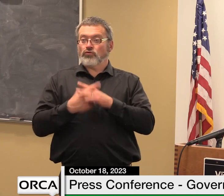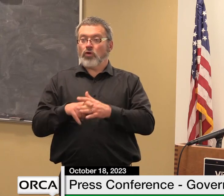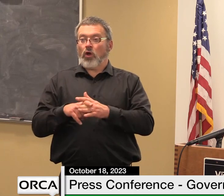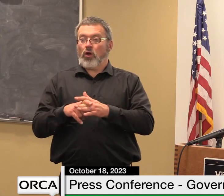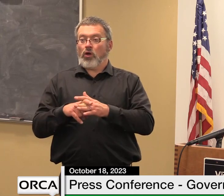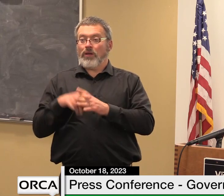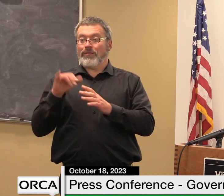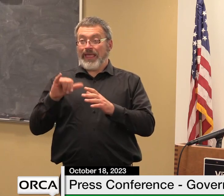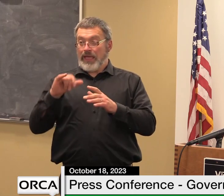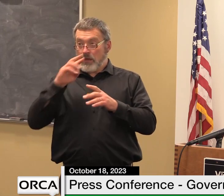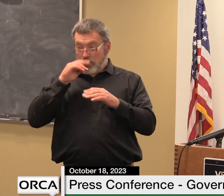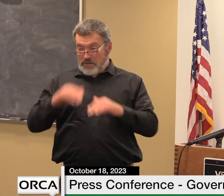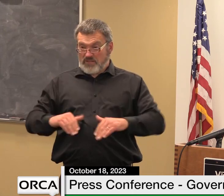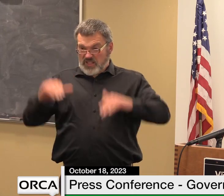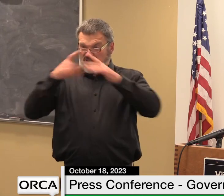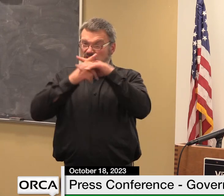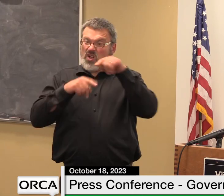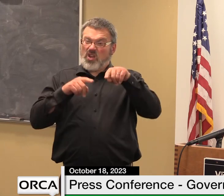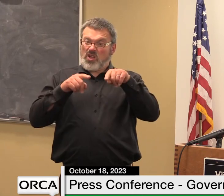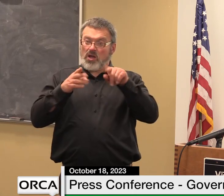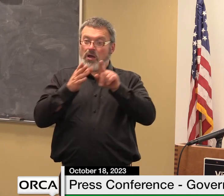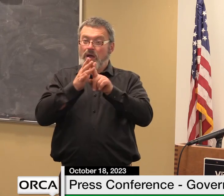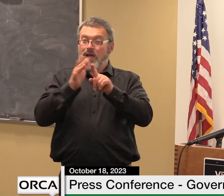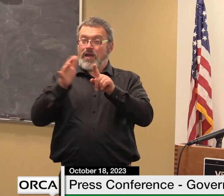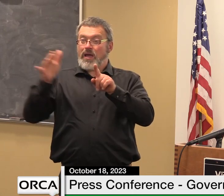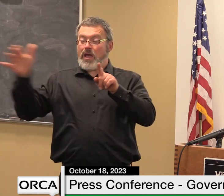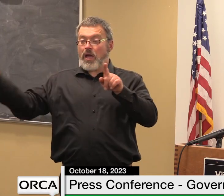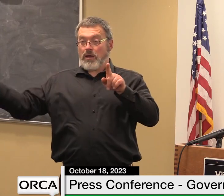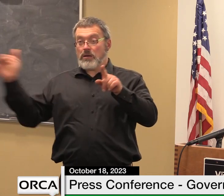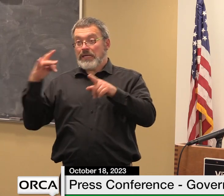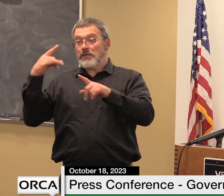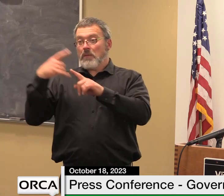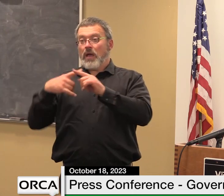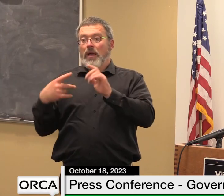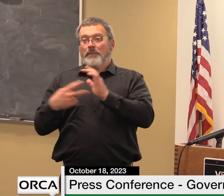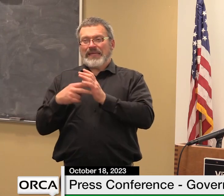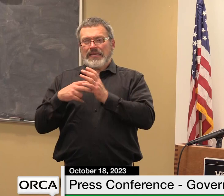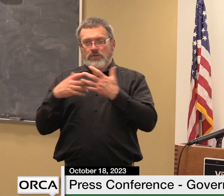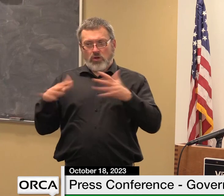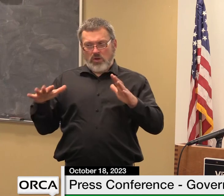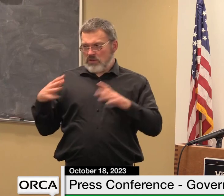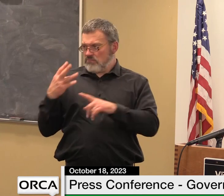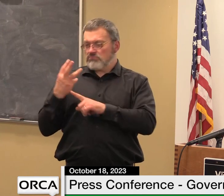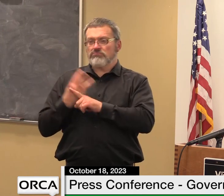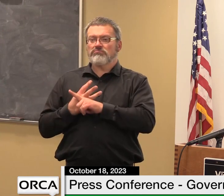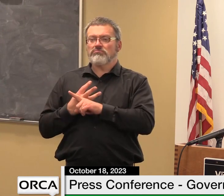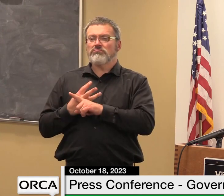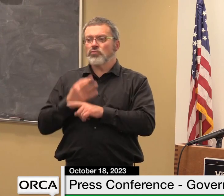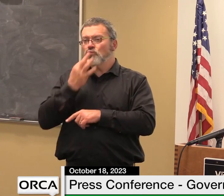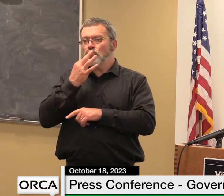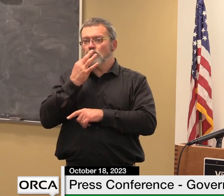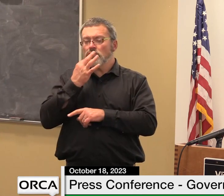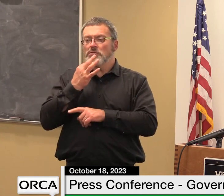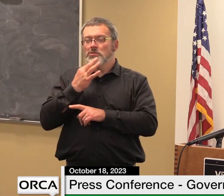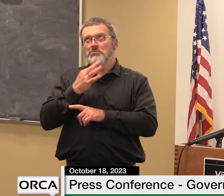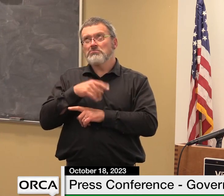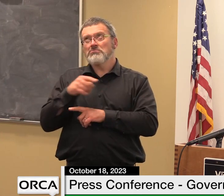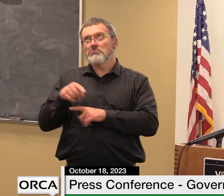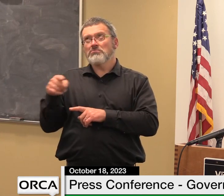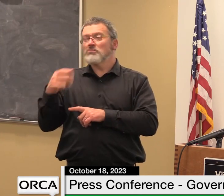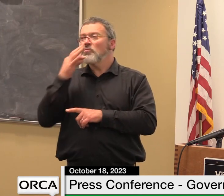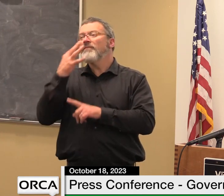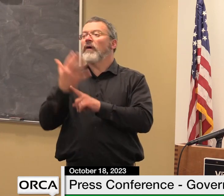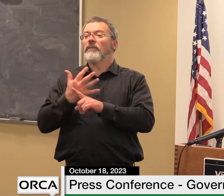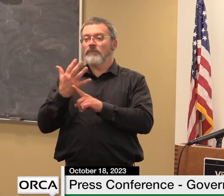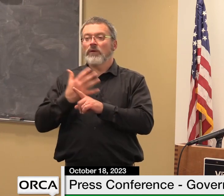event and goes from there. So we're already, you know, a few months into the 18 months at this point in time.